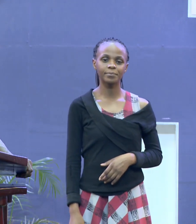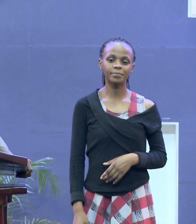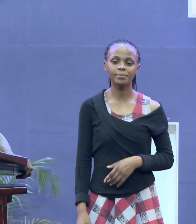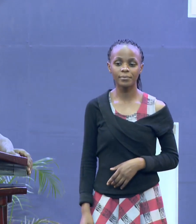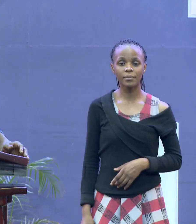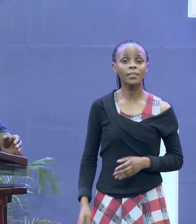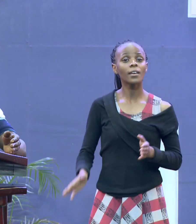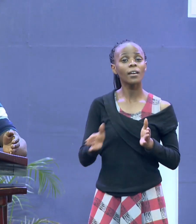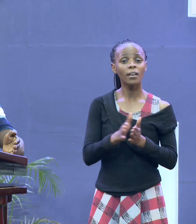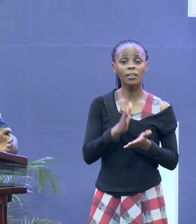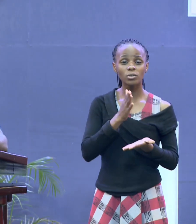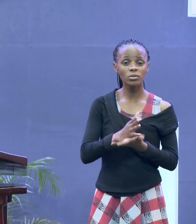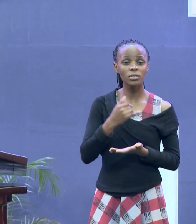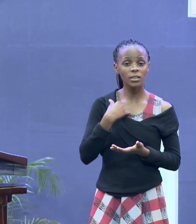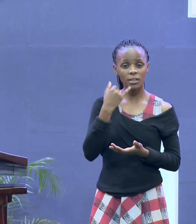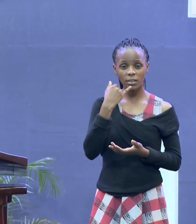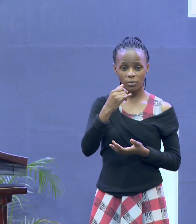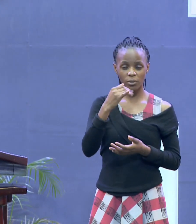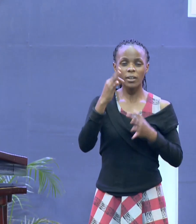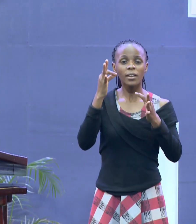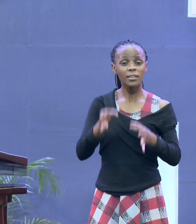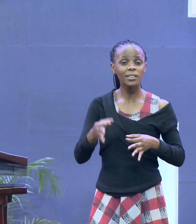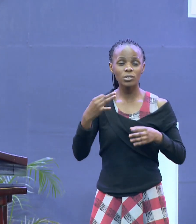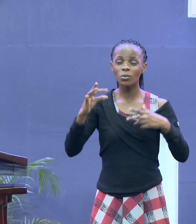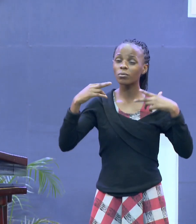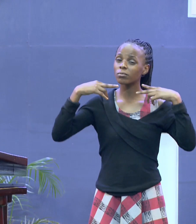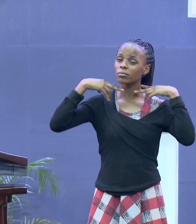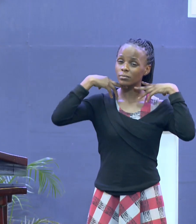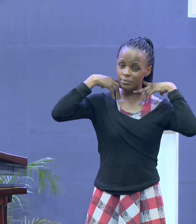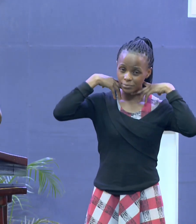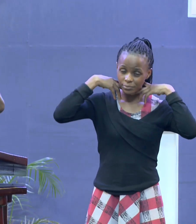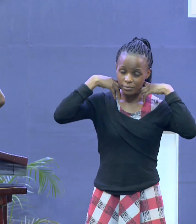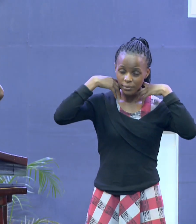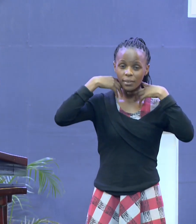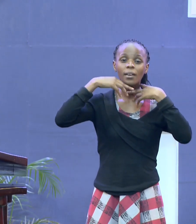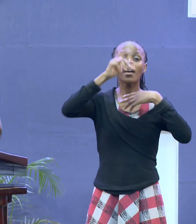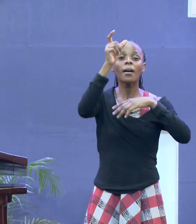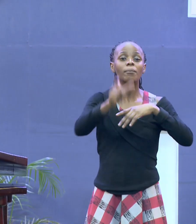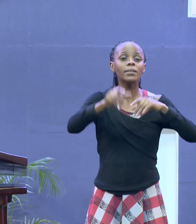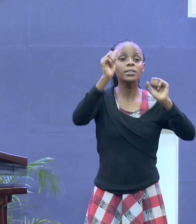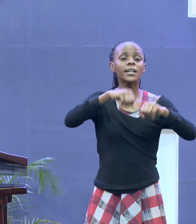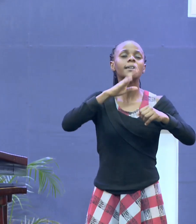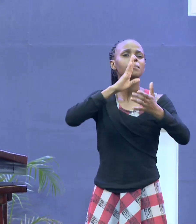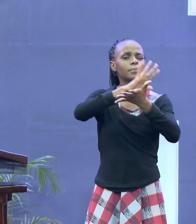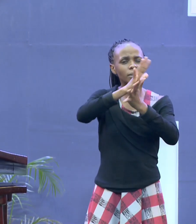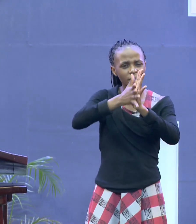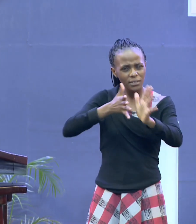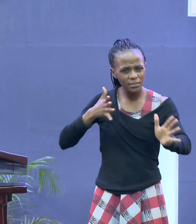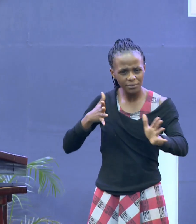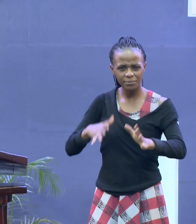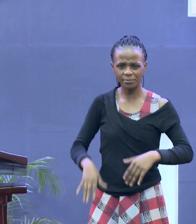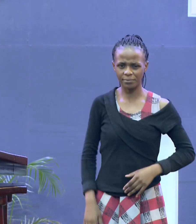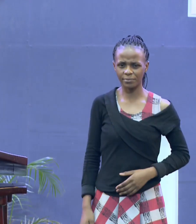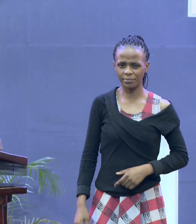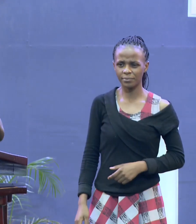And by the way, kakubulire bino ebintu bya bondage. Let me tell you the things of bondages. Muntu asobola okubeera omutuukirivu. Someone can be